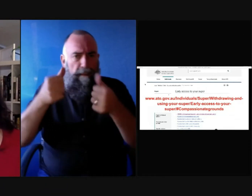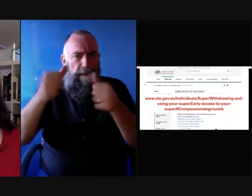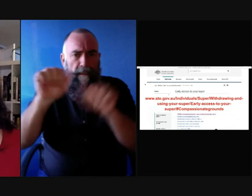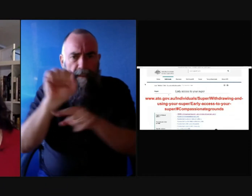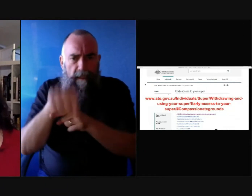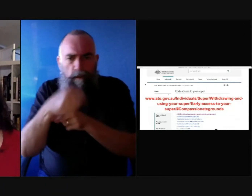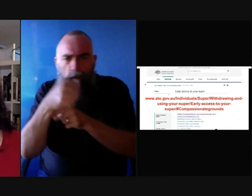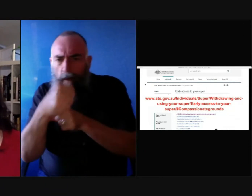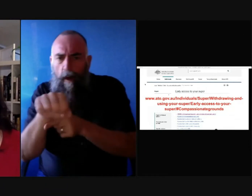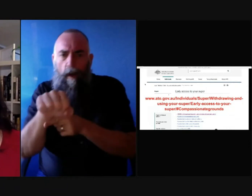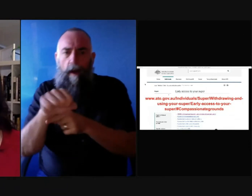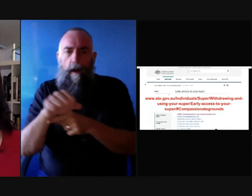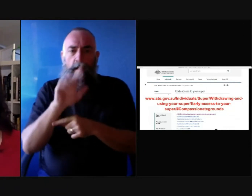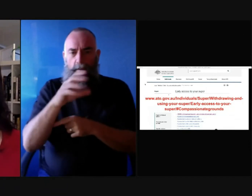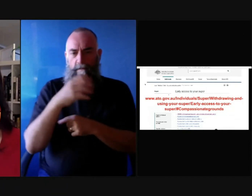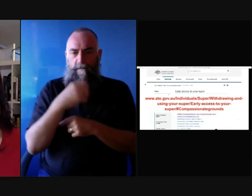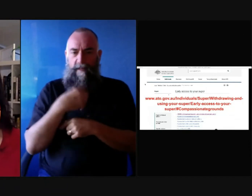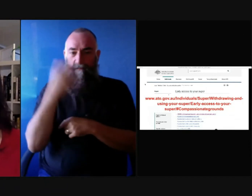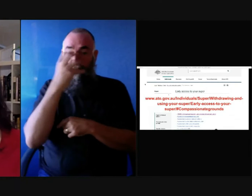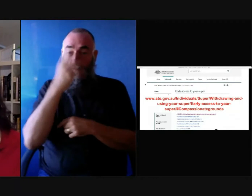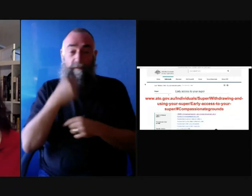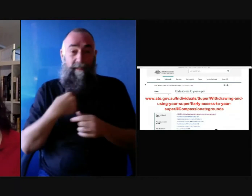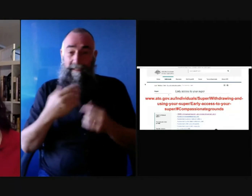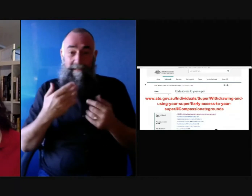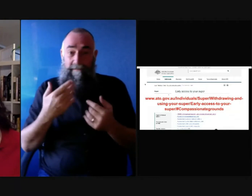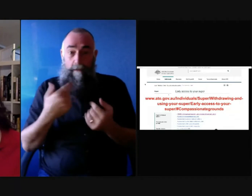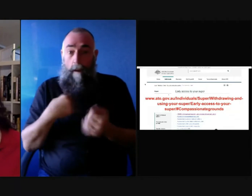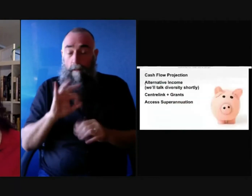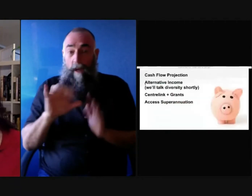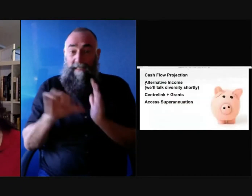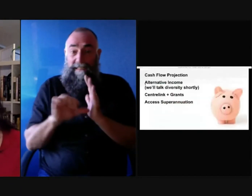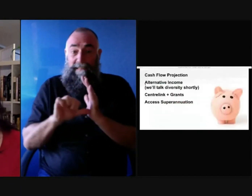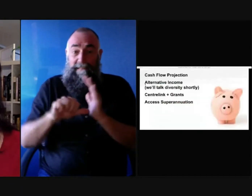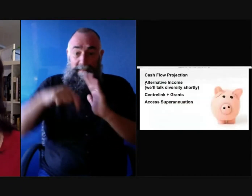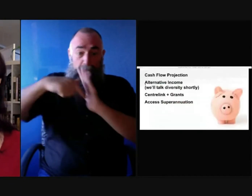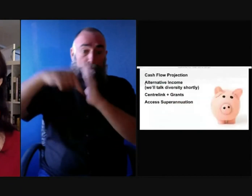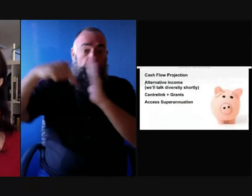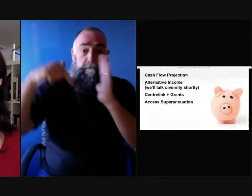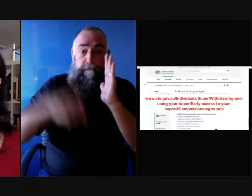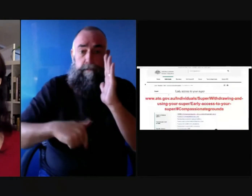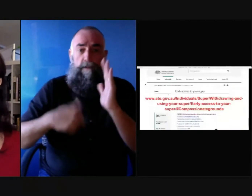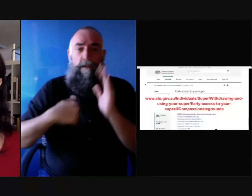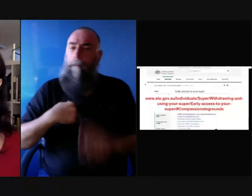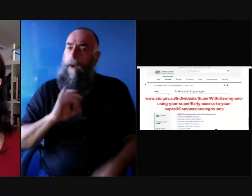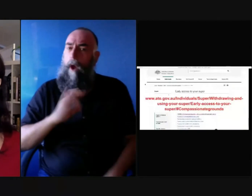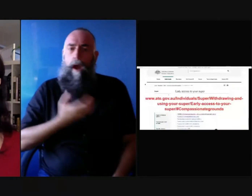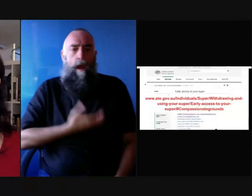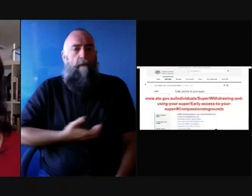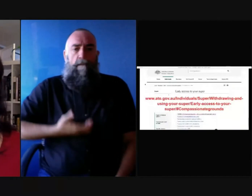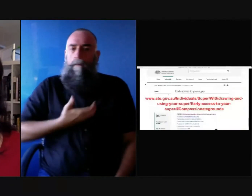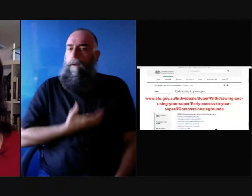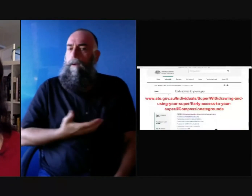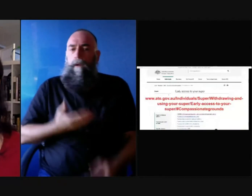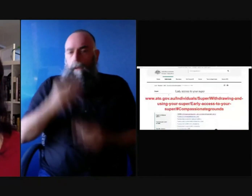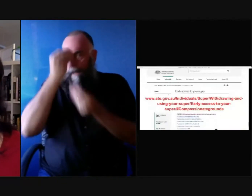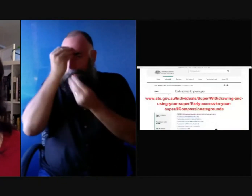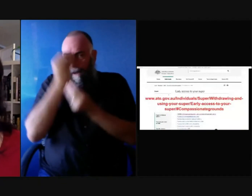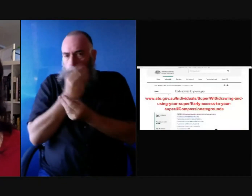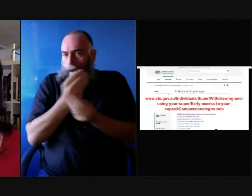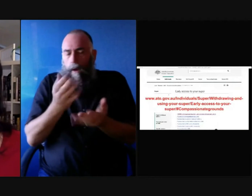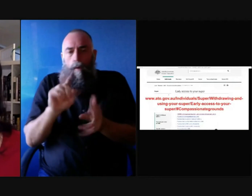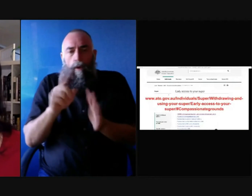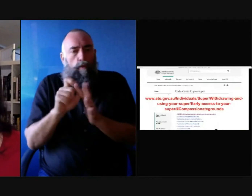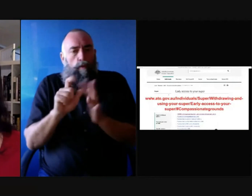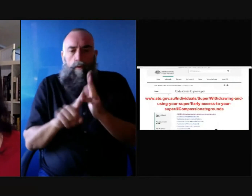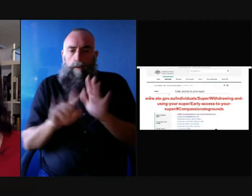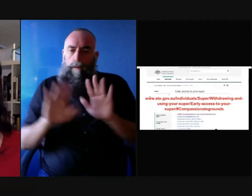you to do. I'm sorry for being vague, but I'm not a financial advisor, so I feel uncomfortable about sharing that with you.